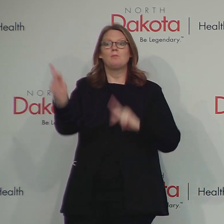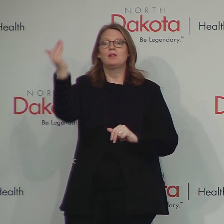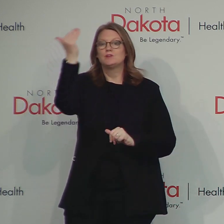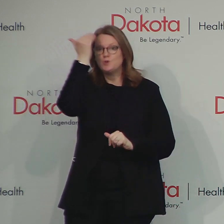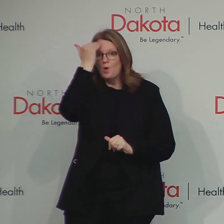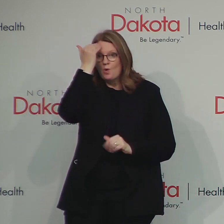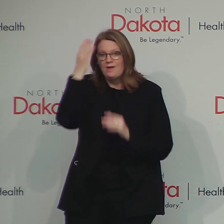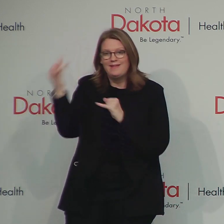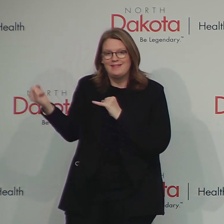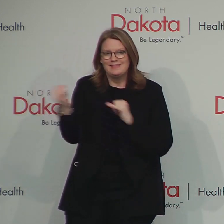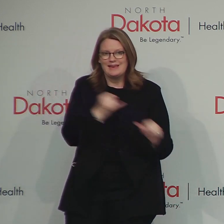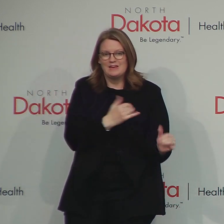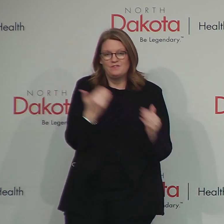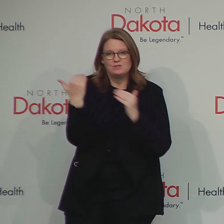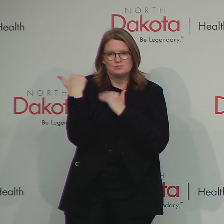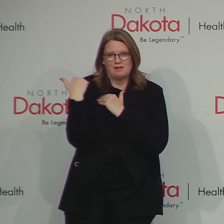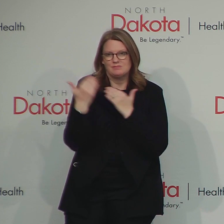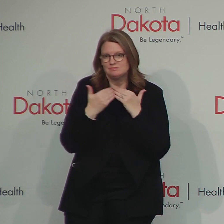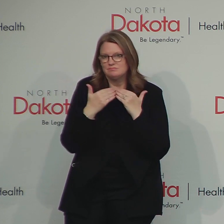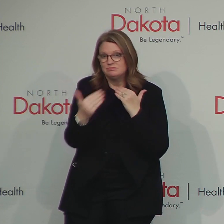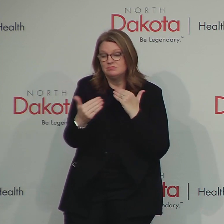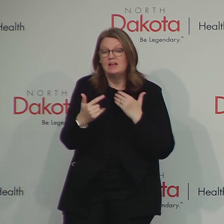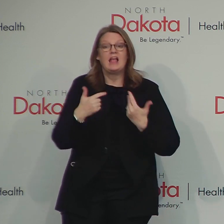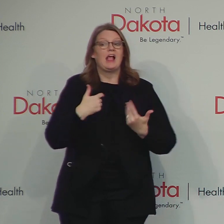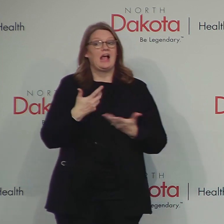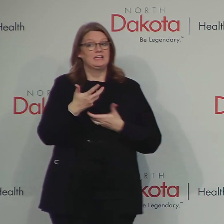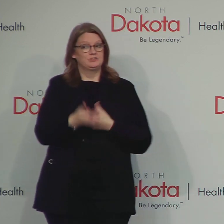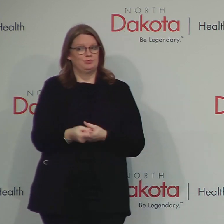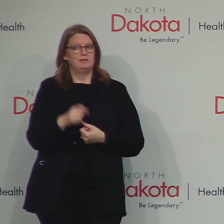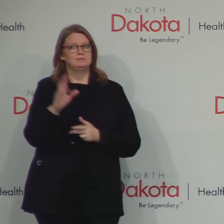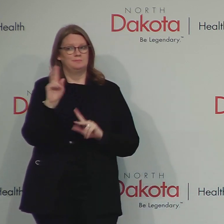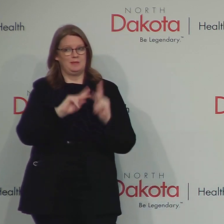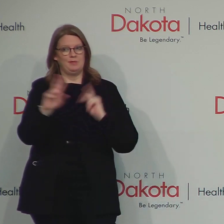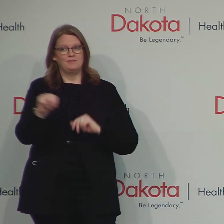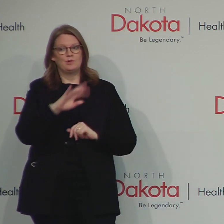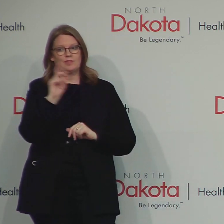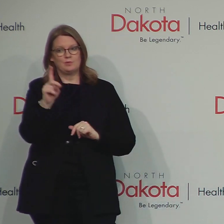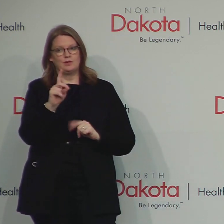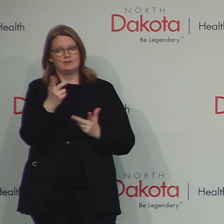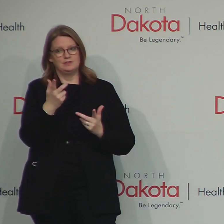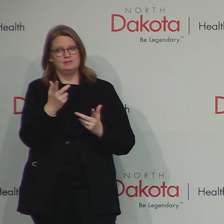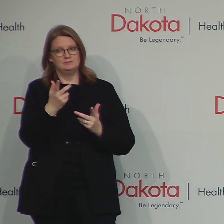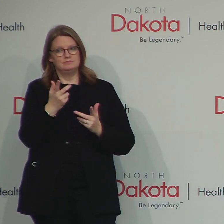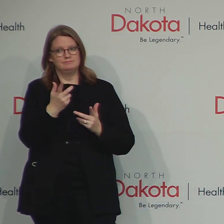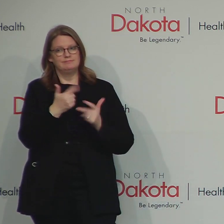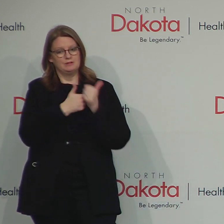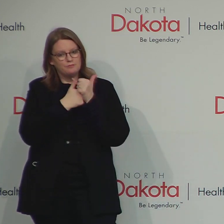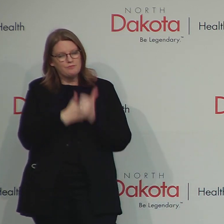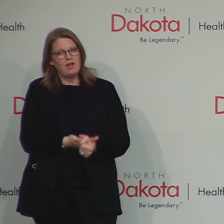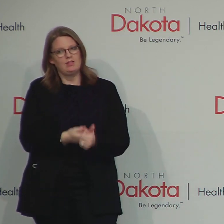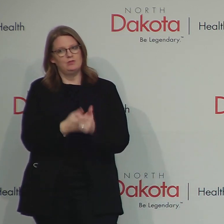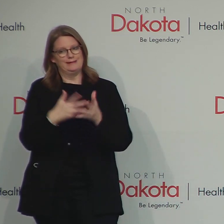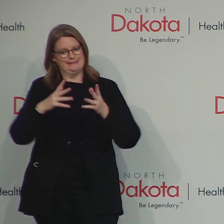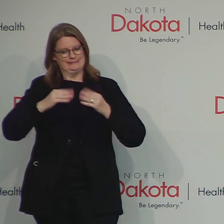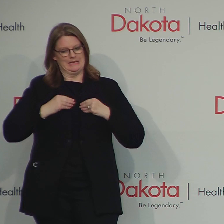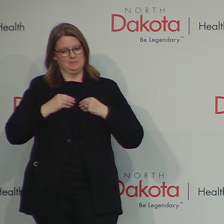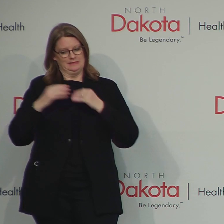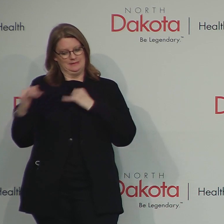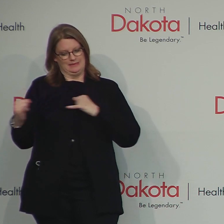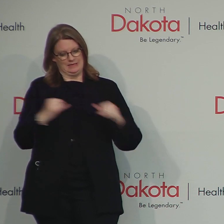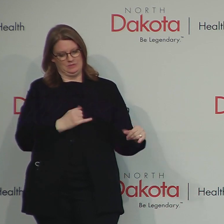responsibility can carry us from here. I trust North Dakotans to do the right thing going forward, and I'm confident that where we are and with